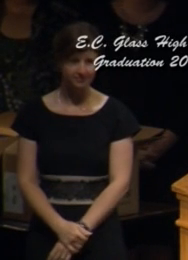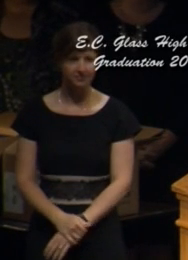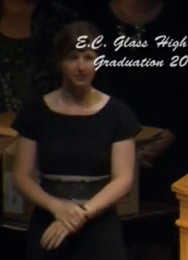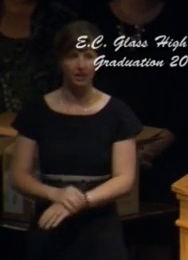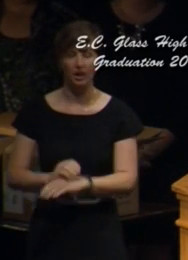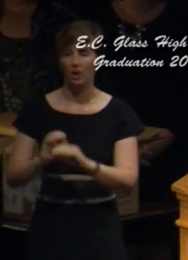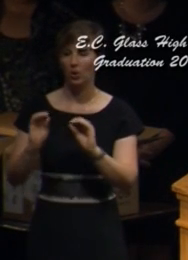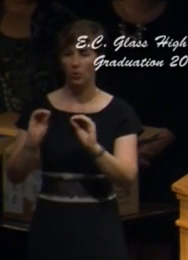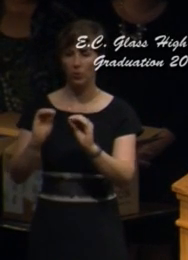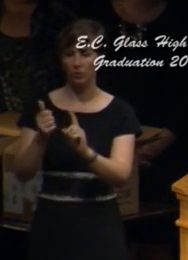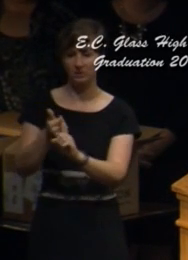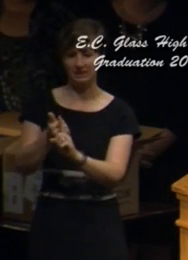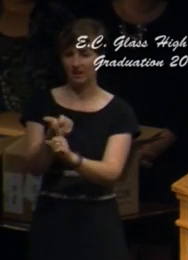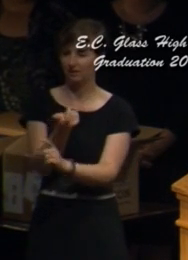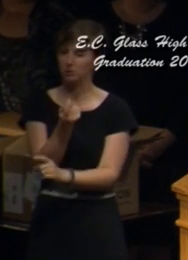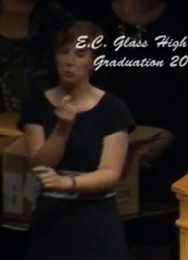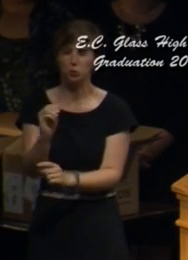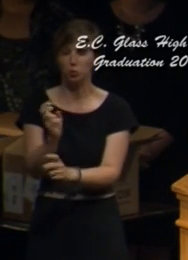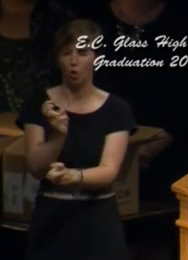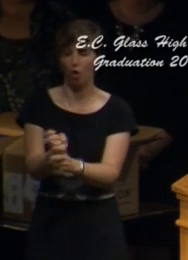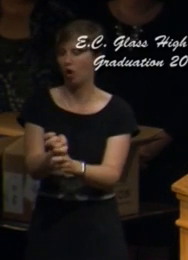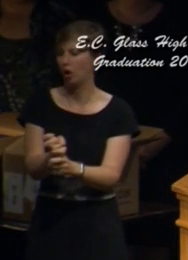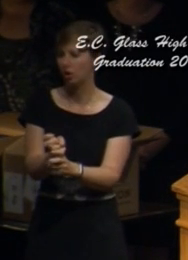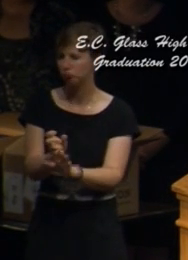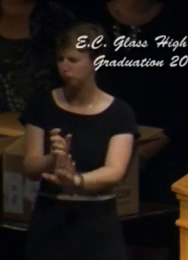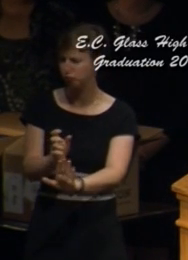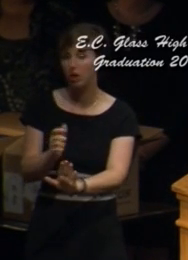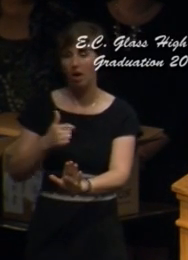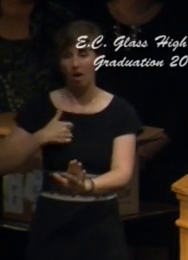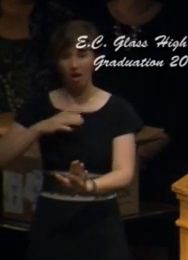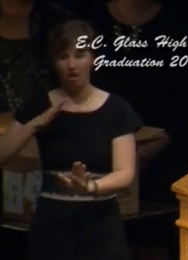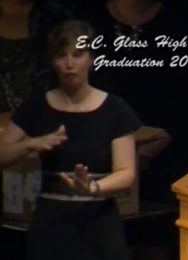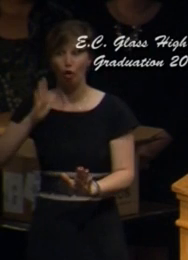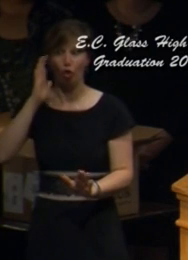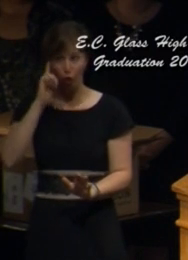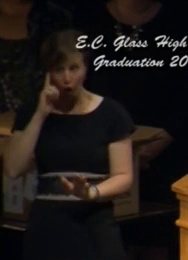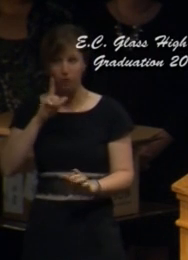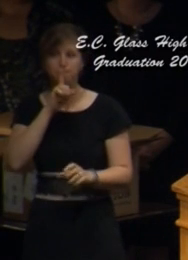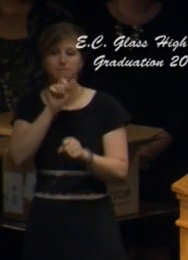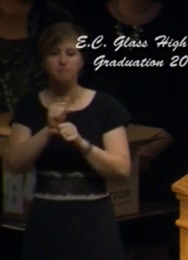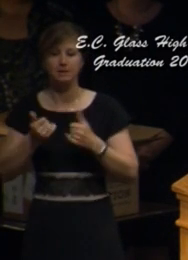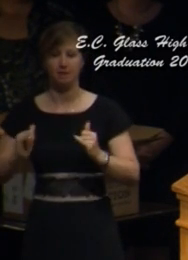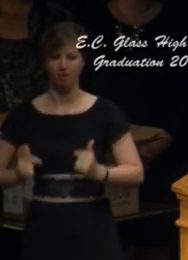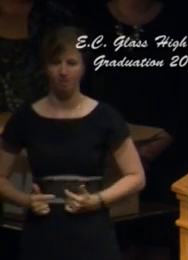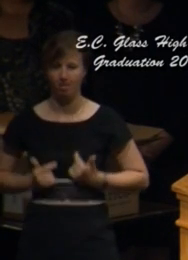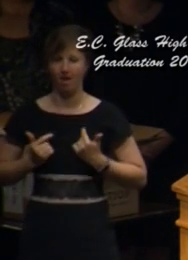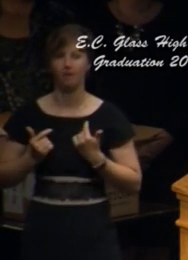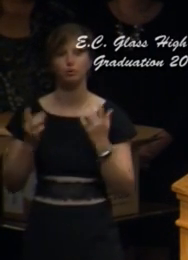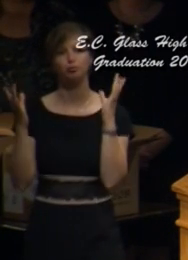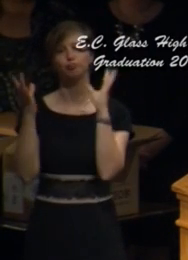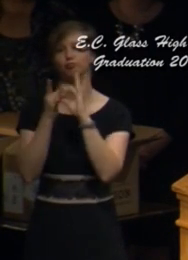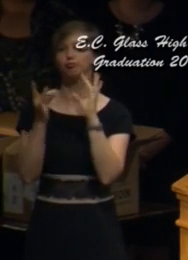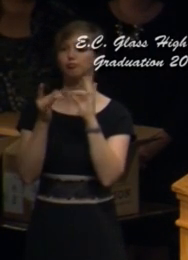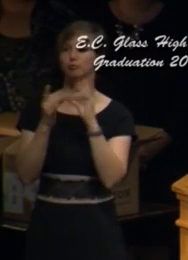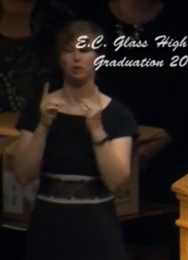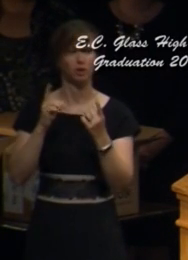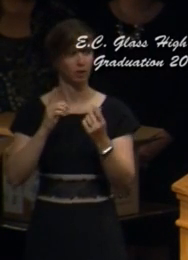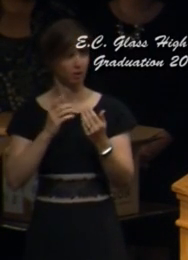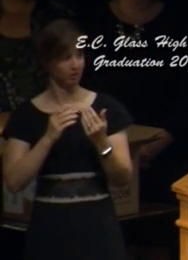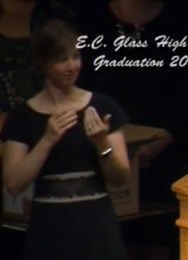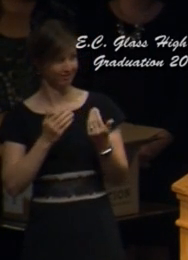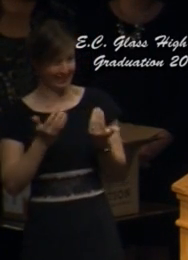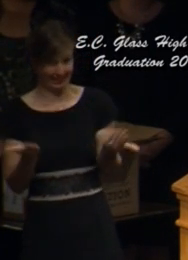Nothing is too hard. I never thought that I would be alive today to tell my story in front of my